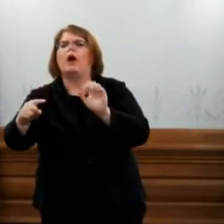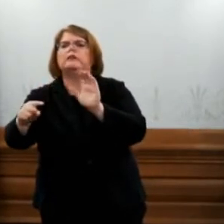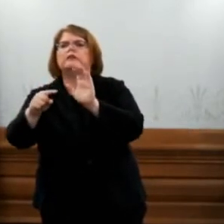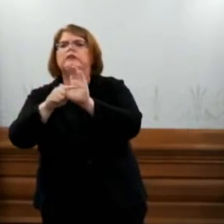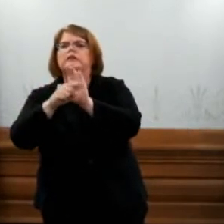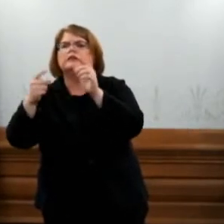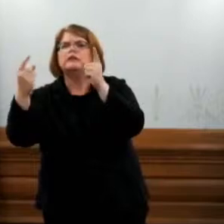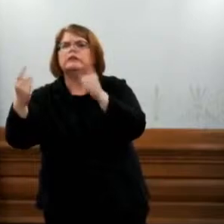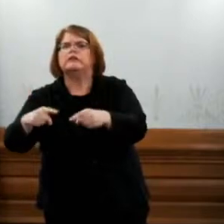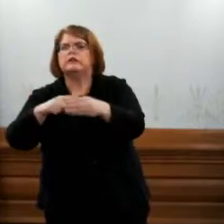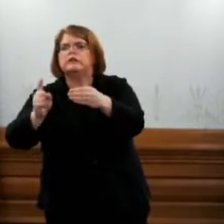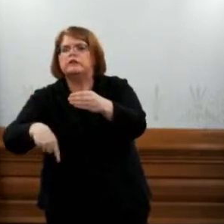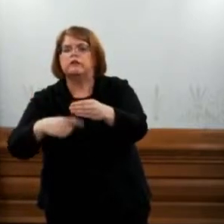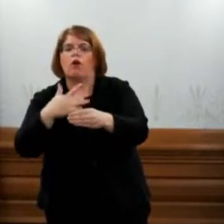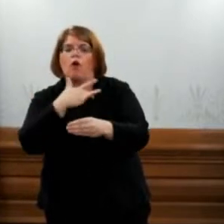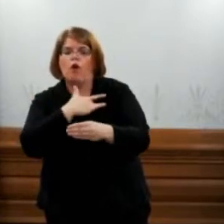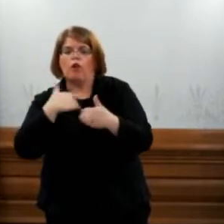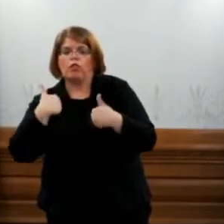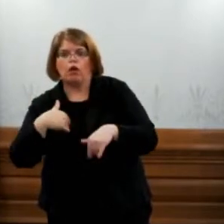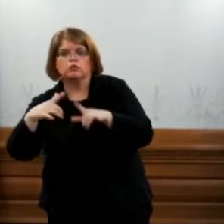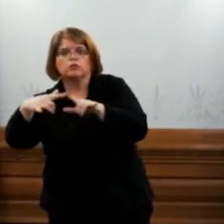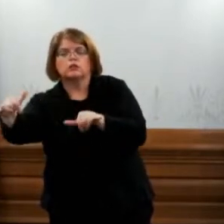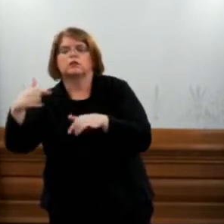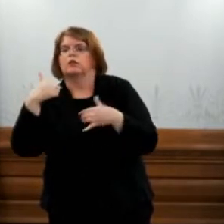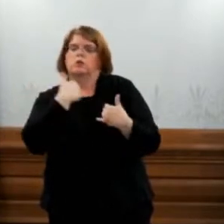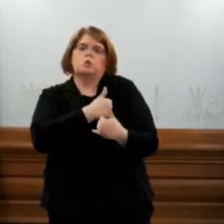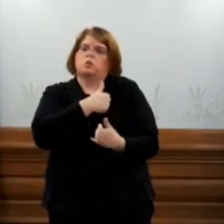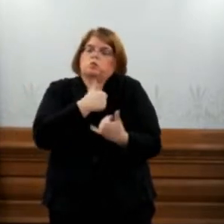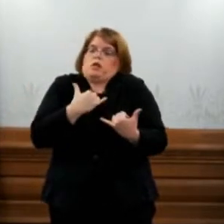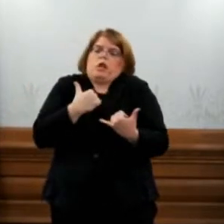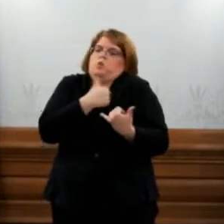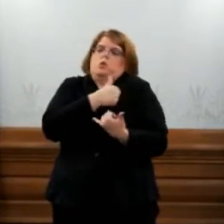we don't have any concrete answers for that. One more question.